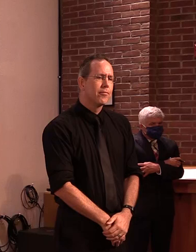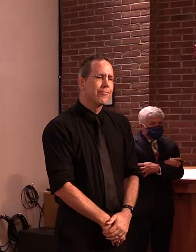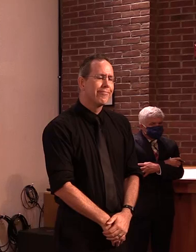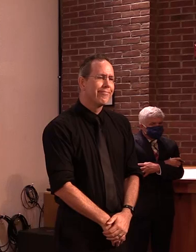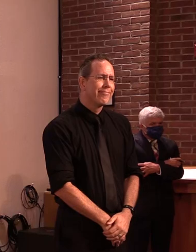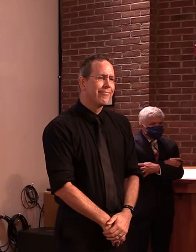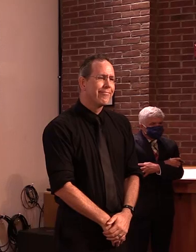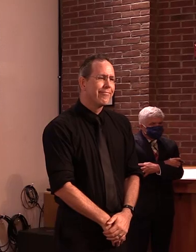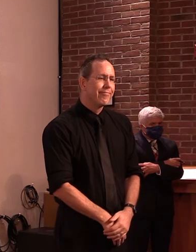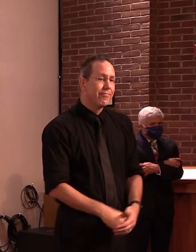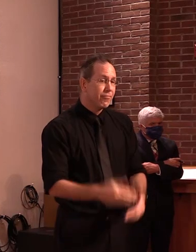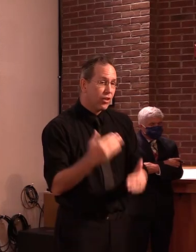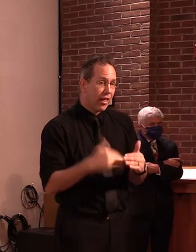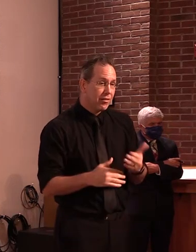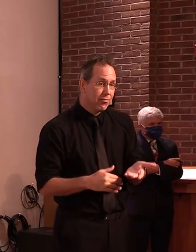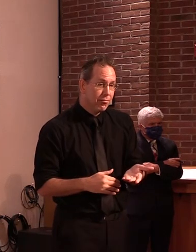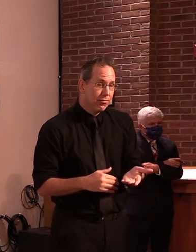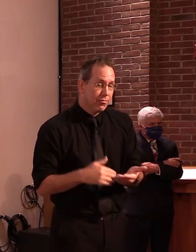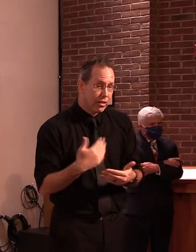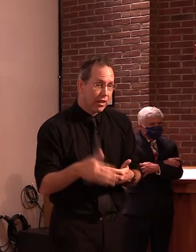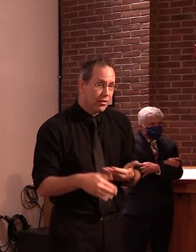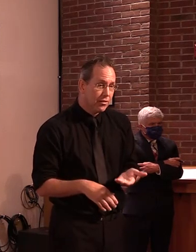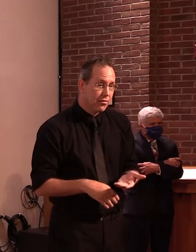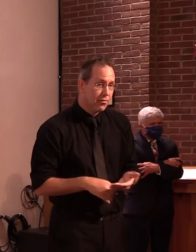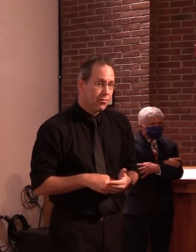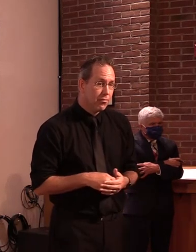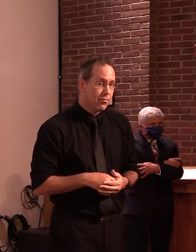Olivia Lyons, star 6, unmute.